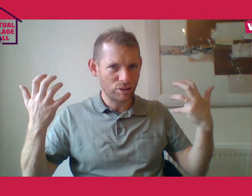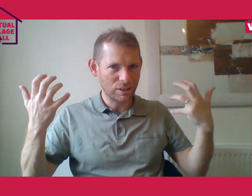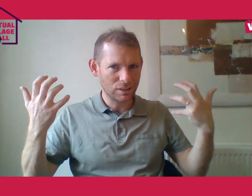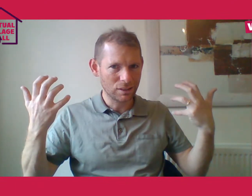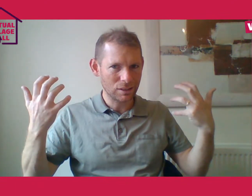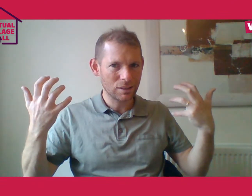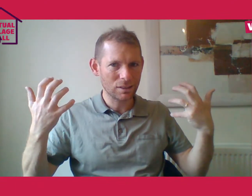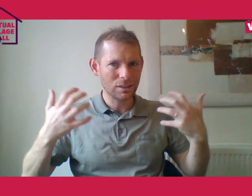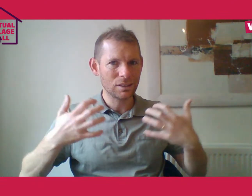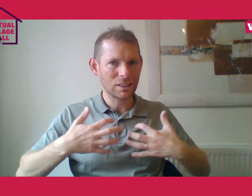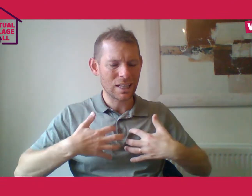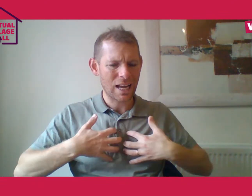Angry,